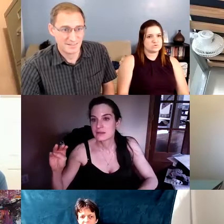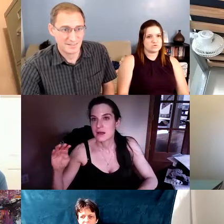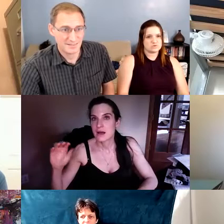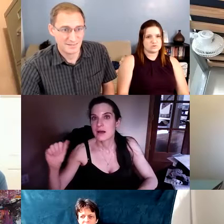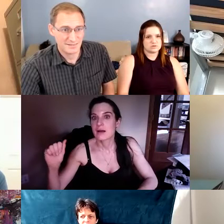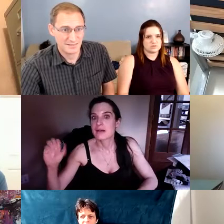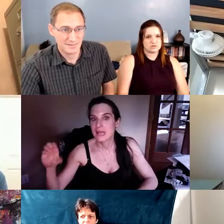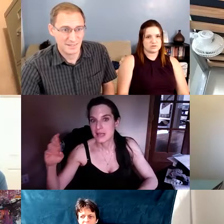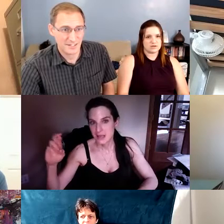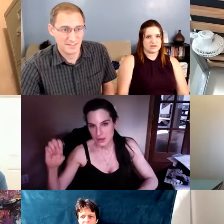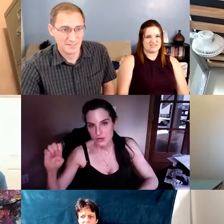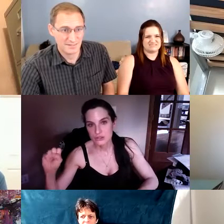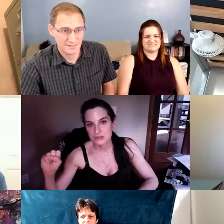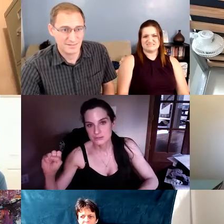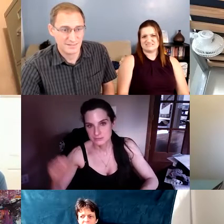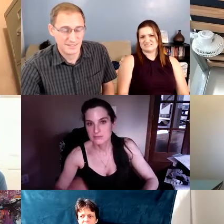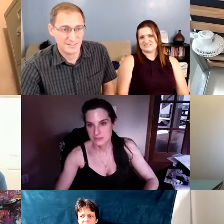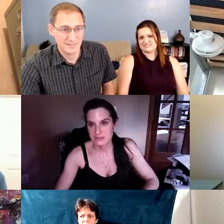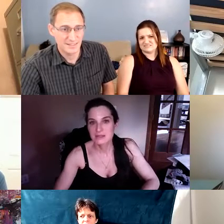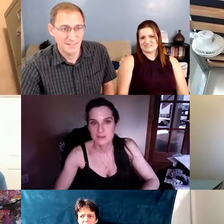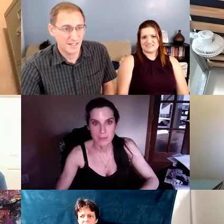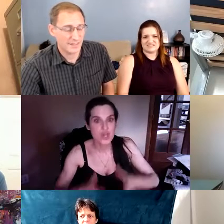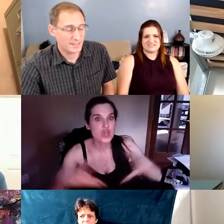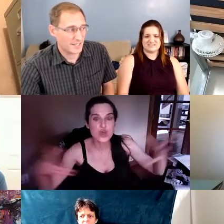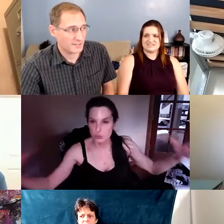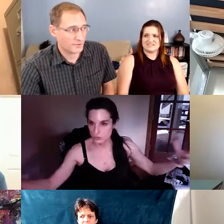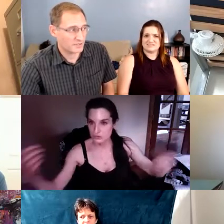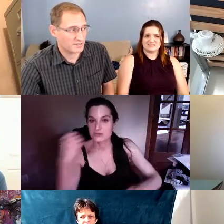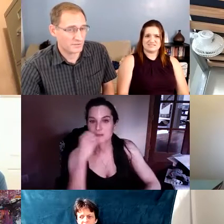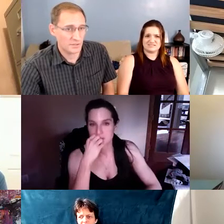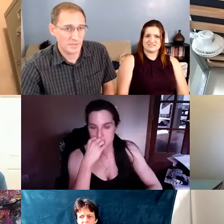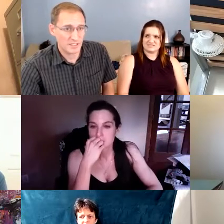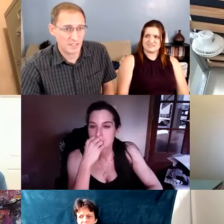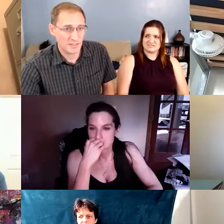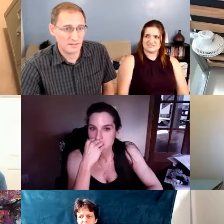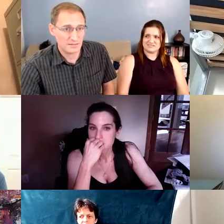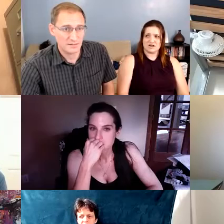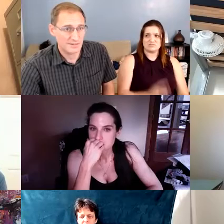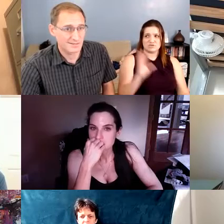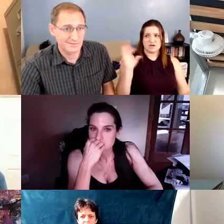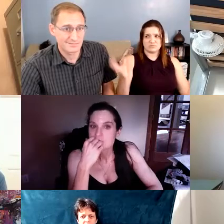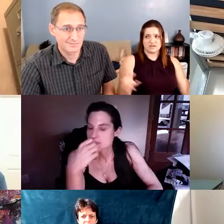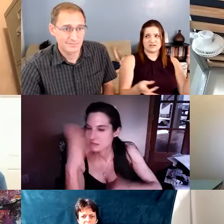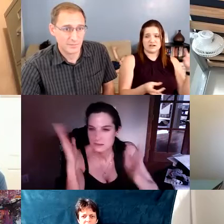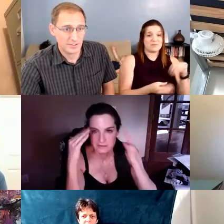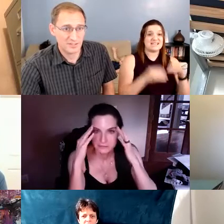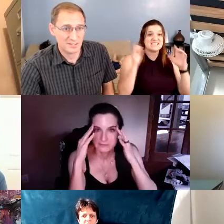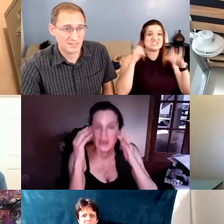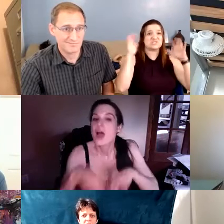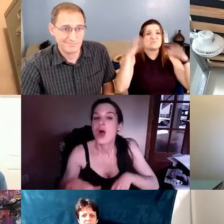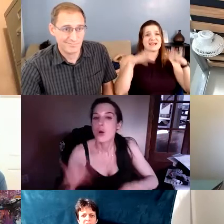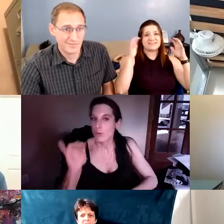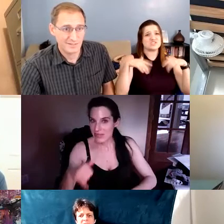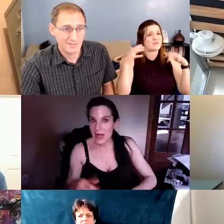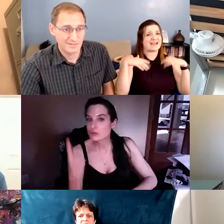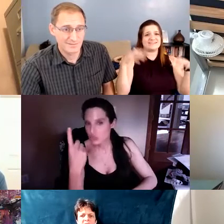128,000 acres. Ugh. Yeah. I think California's over 1 million now. With all of them together. I'm like, it Toasty. needs to